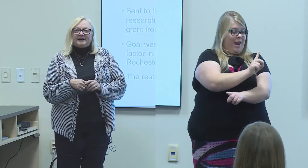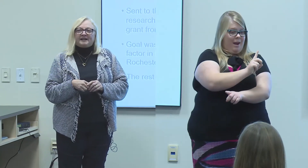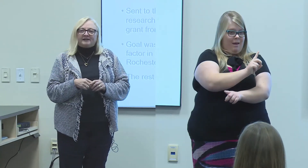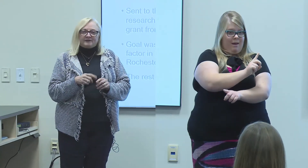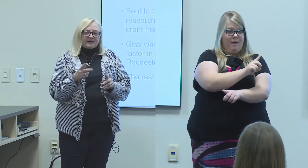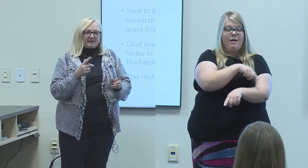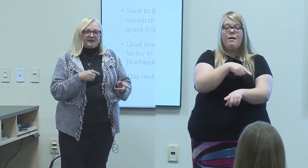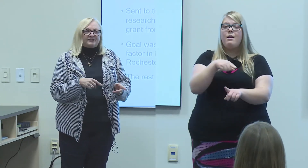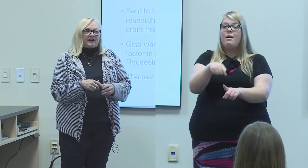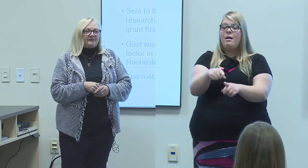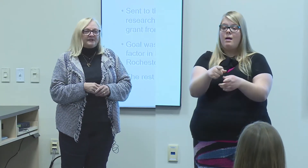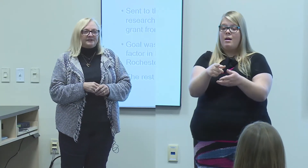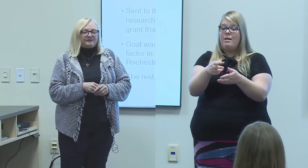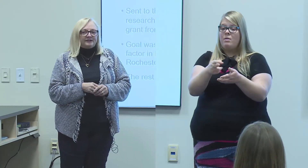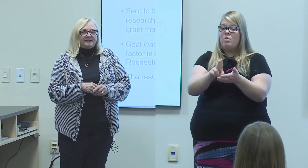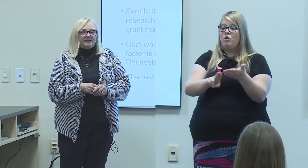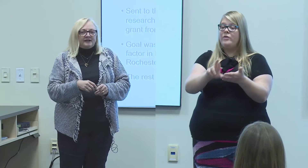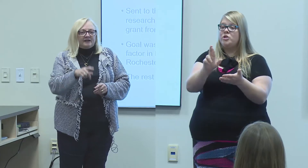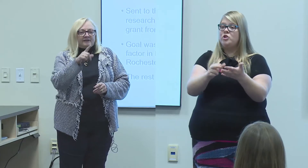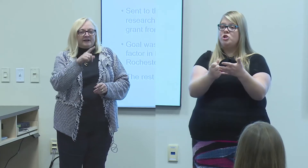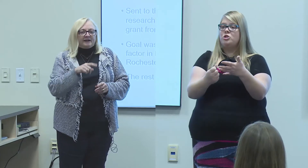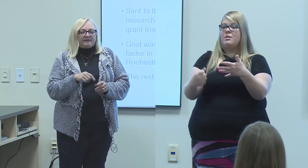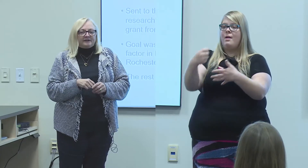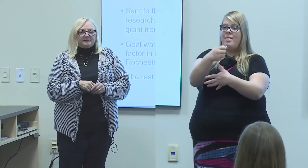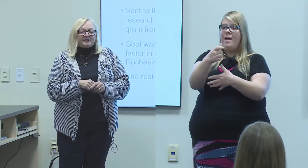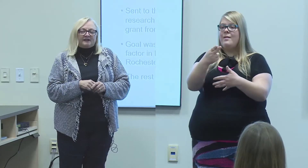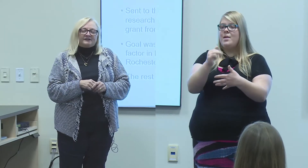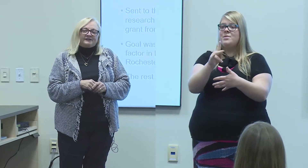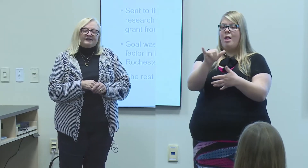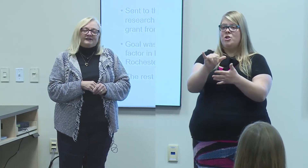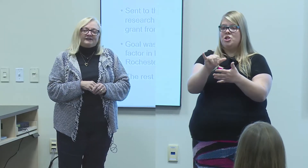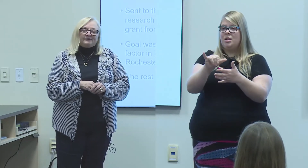back to Indiana, to go back to my job in industry, the head of the